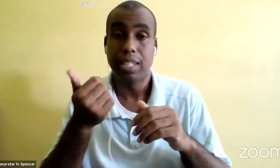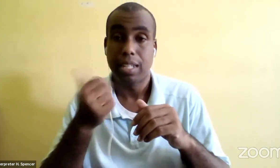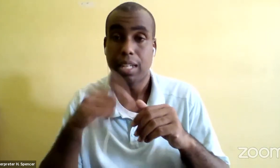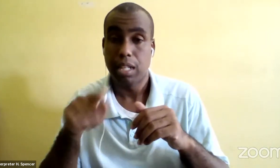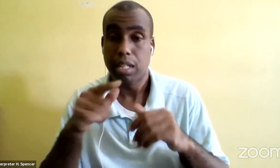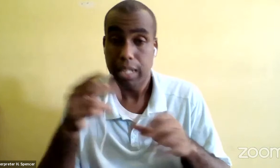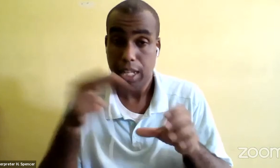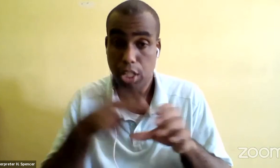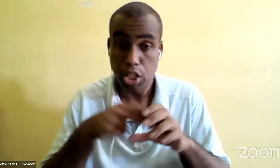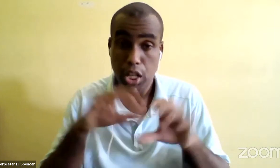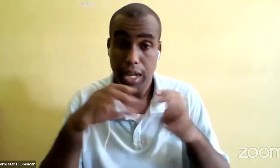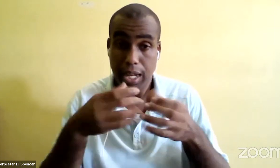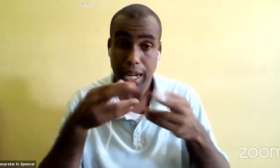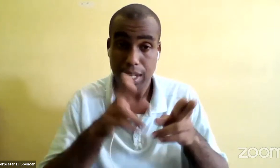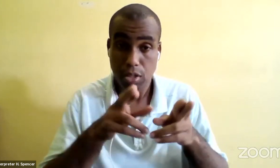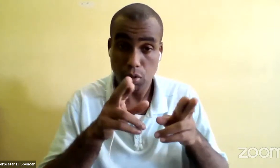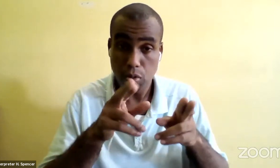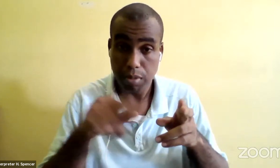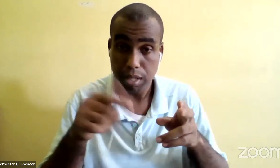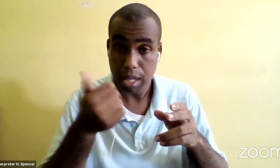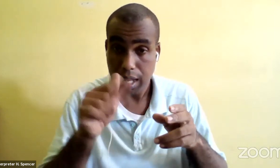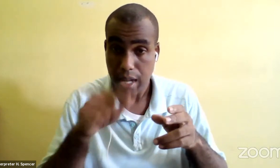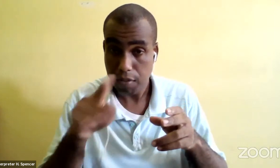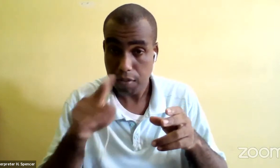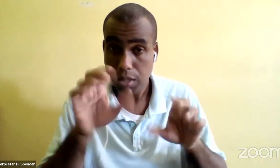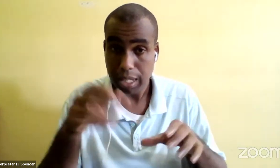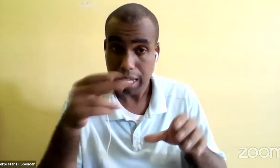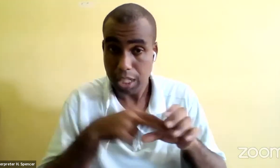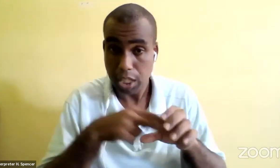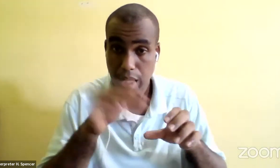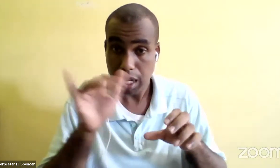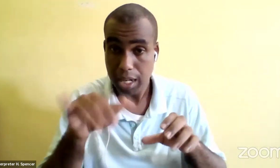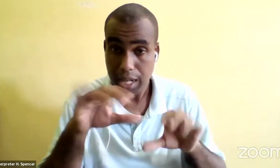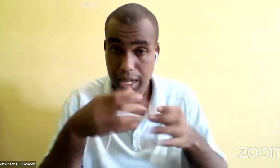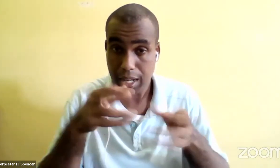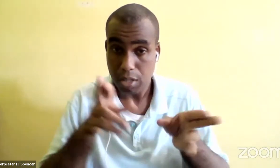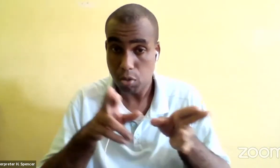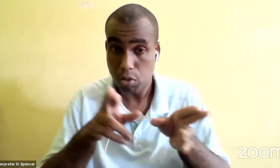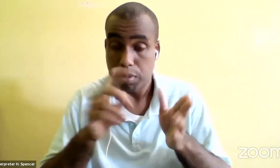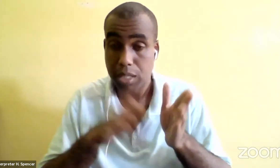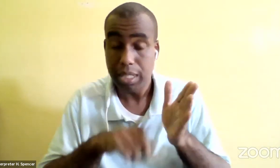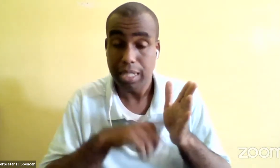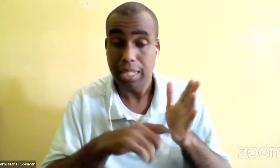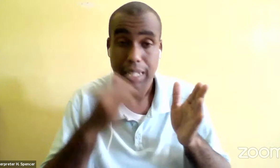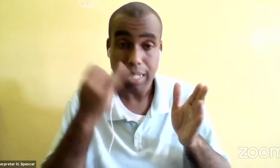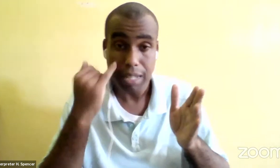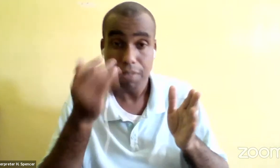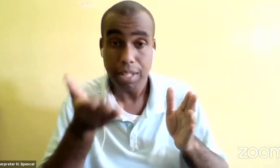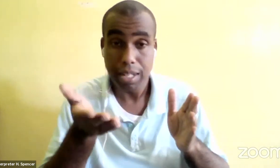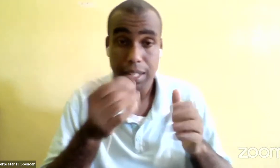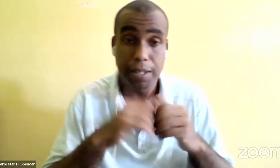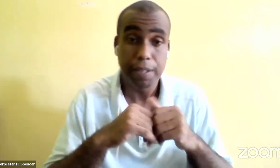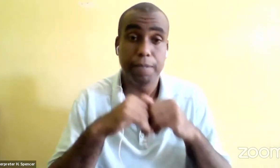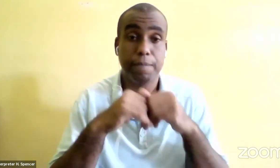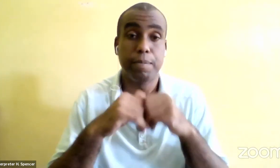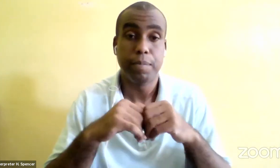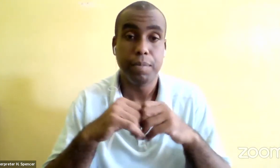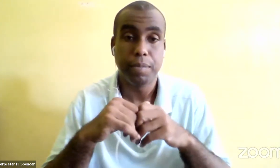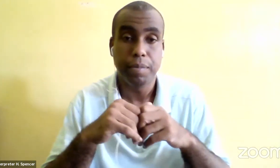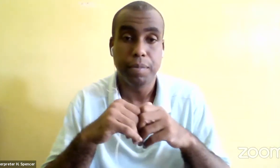Let's just check first, since you're all here live. Has anybody joined?